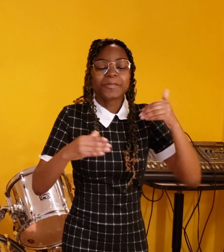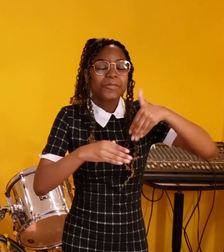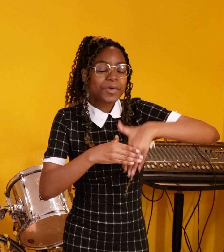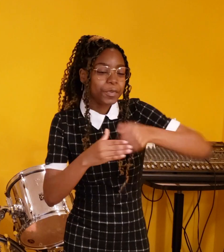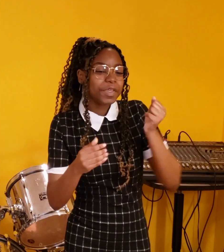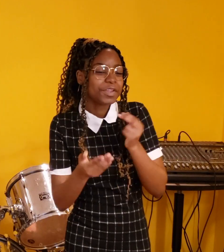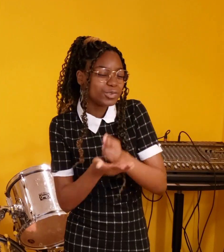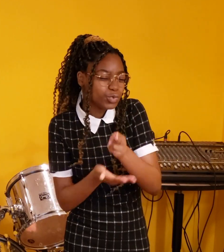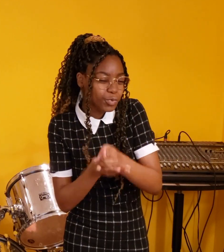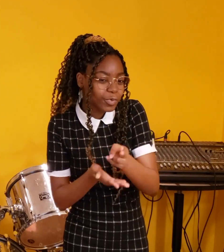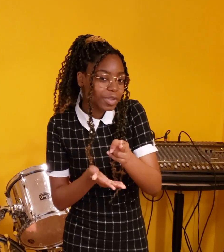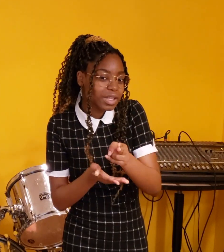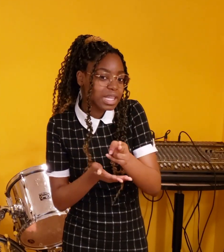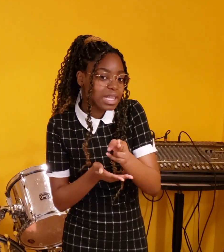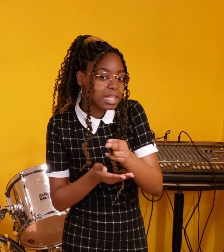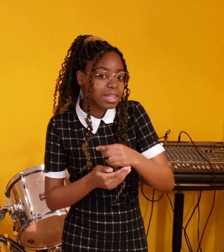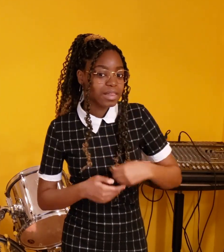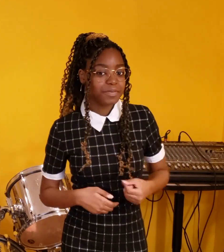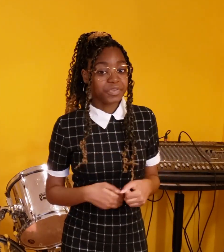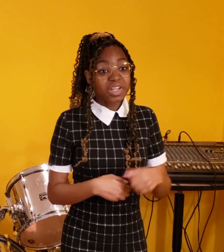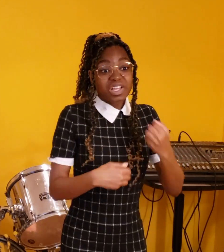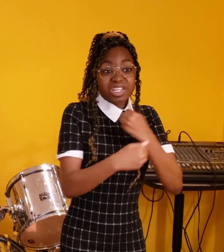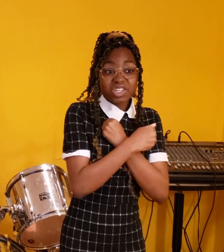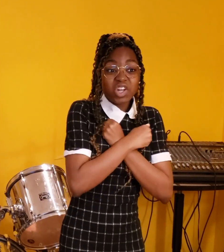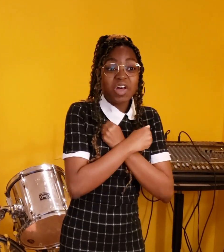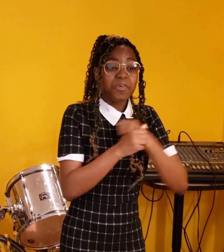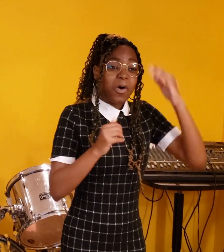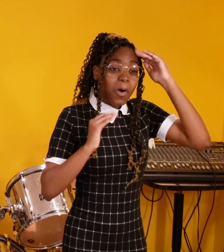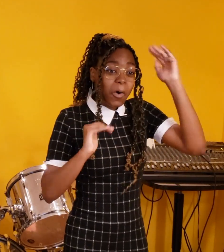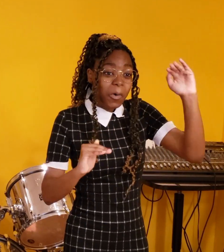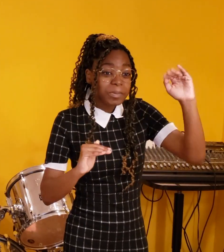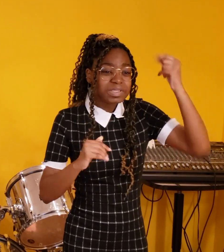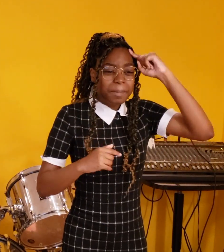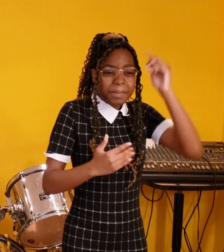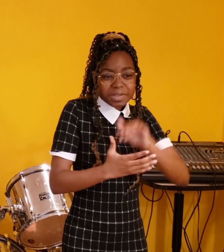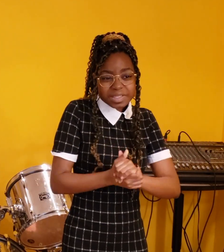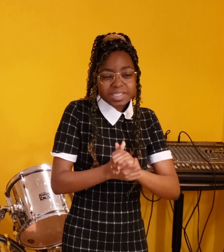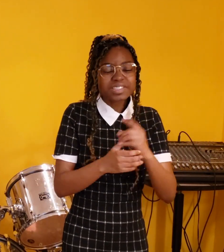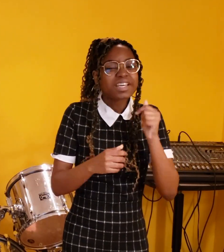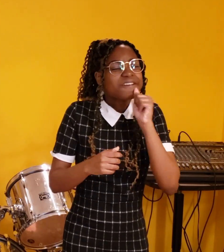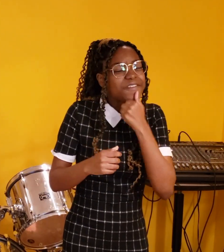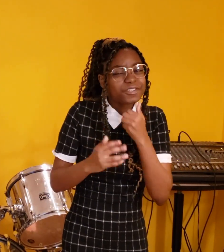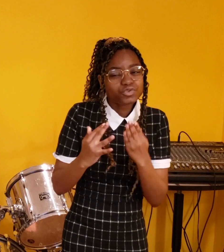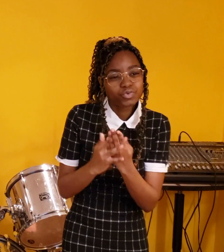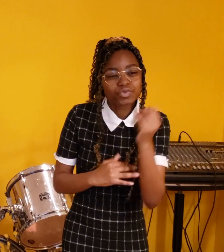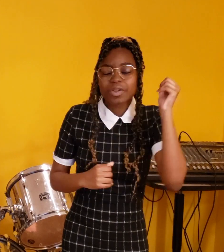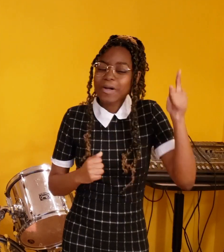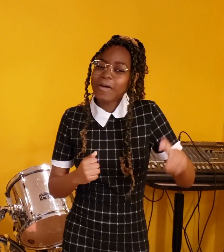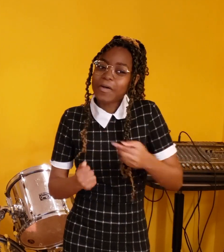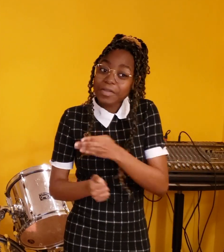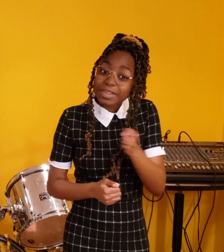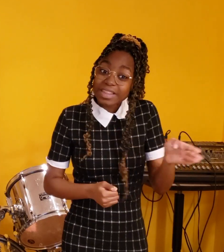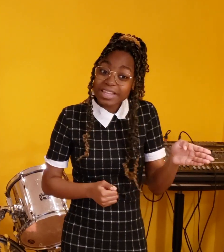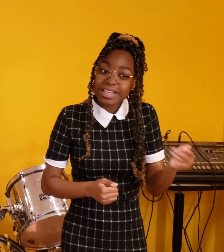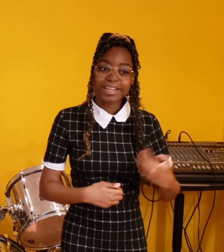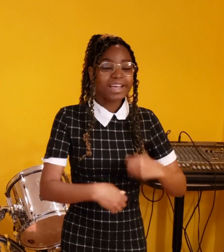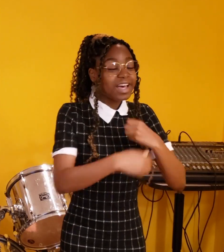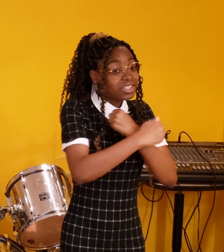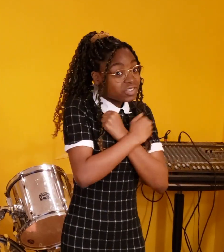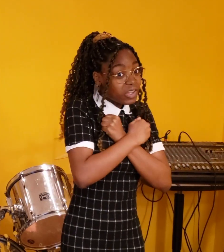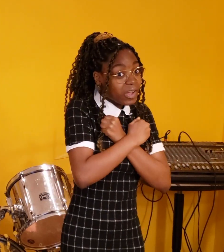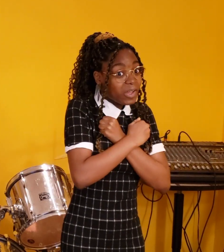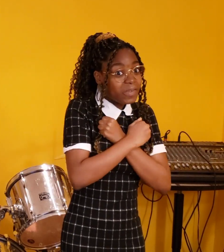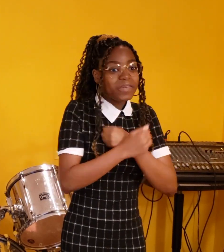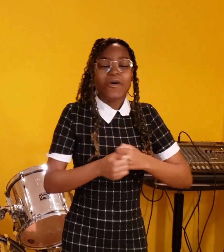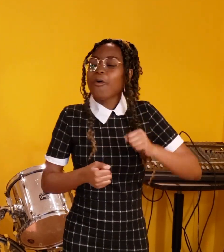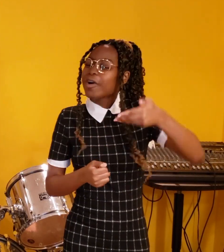bears all things, believes all things, hopes all things, endures all things. And then verse 8 says, charity never faileth. All God does